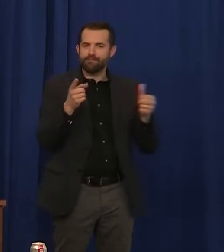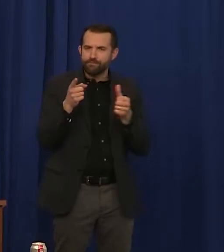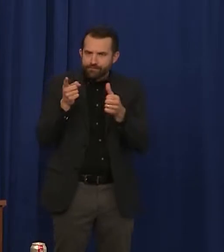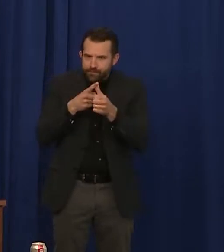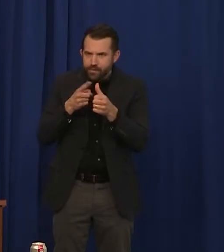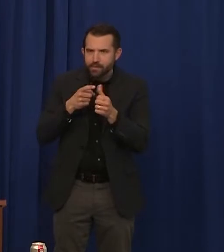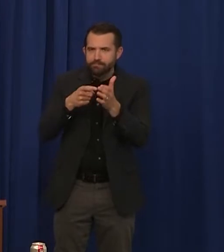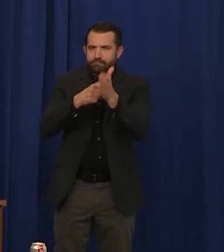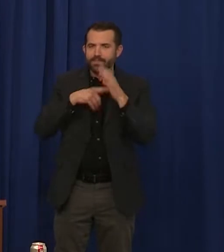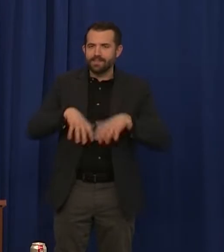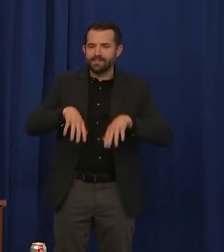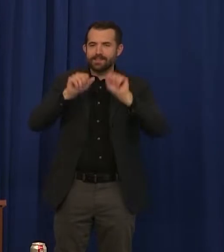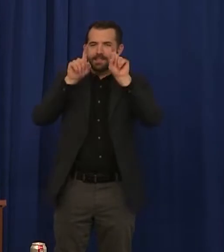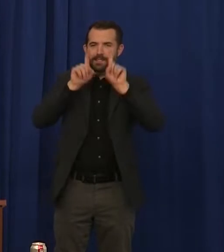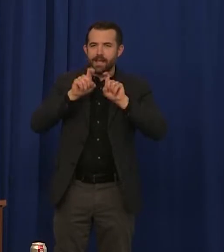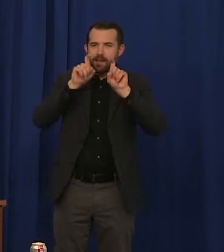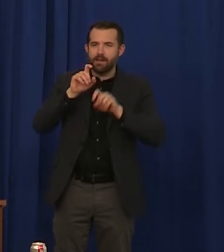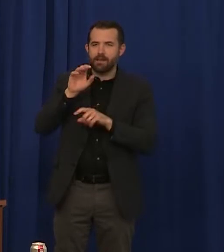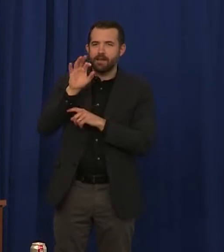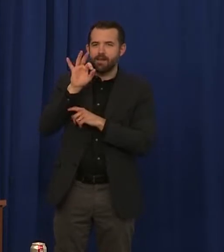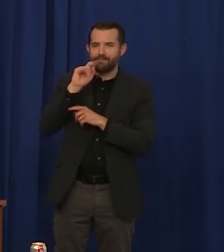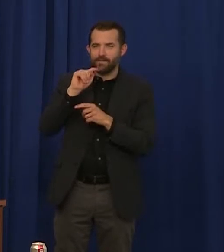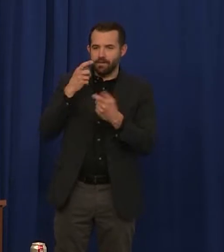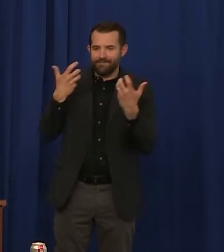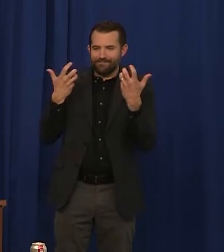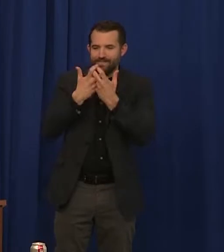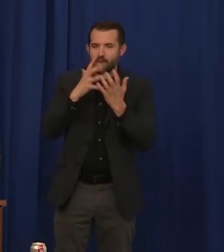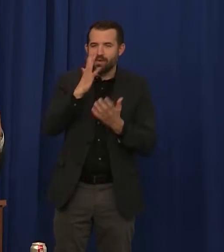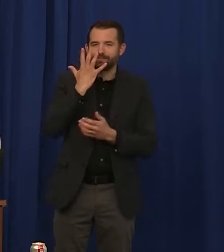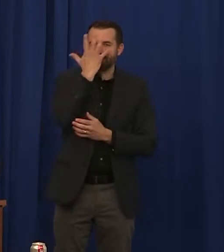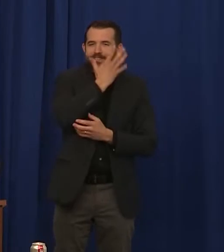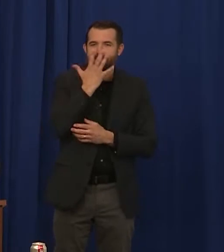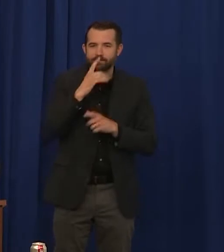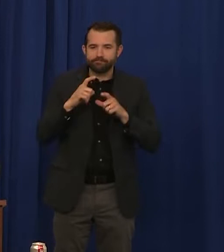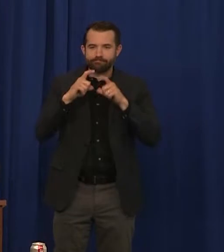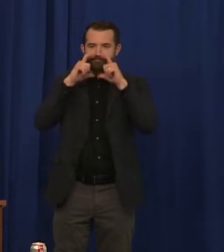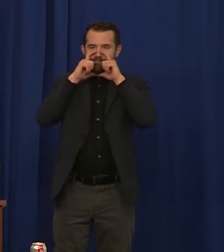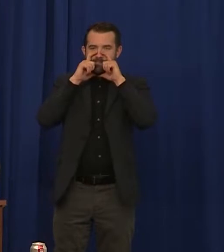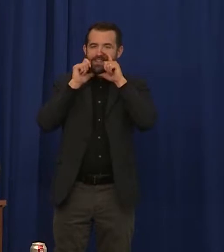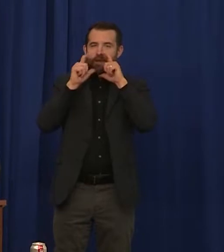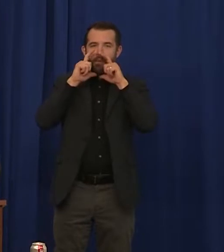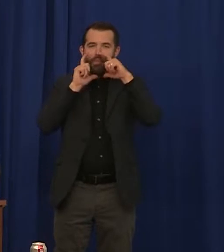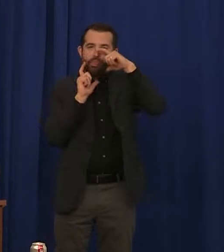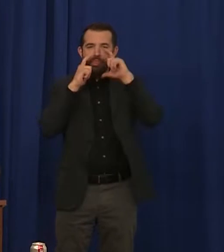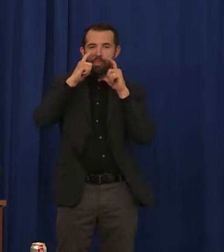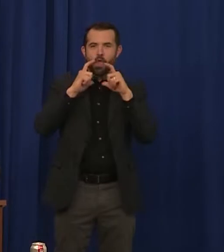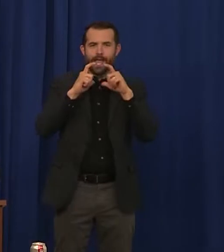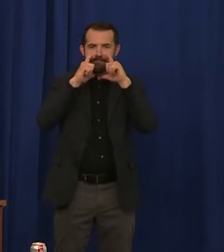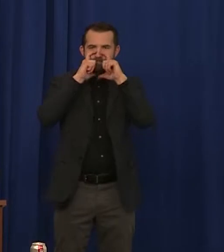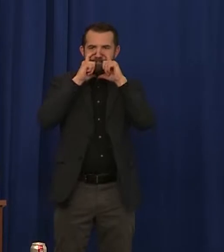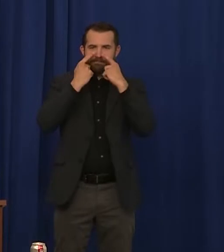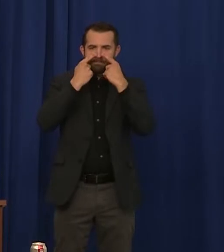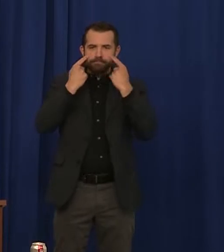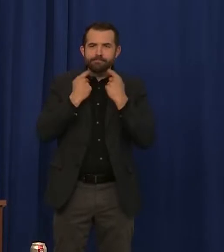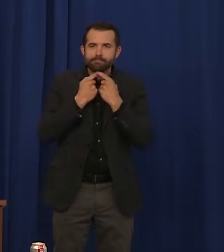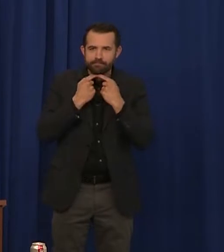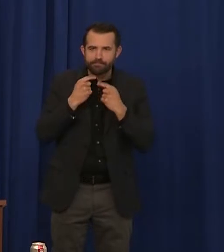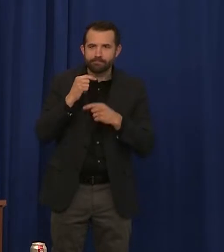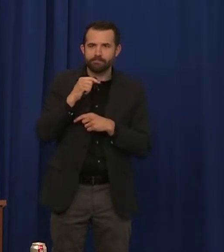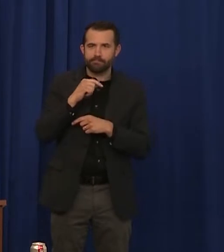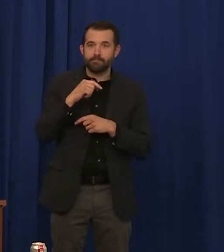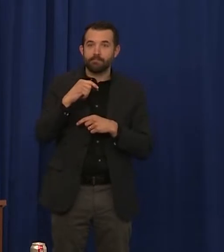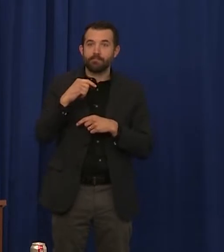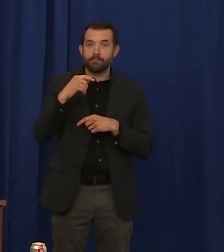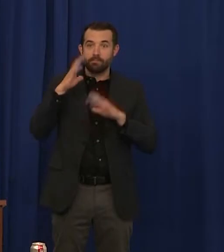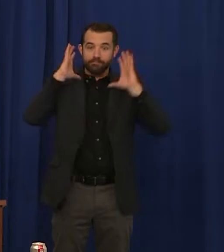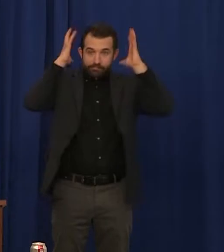This is a process whereby the mask is put on and a headlamp is put on somebody essentially, and a solution is